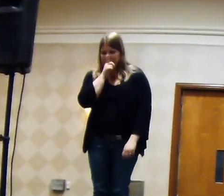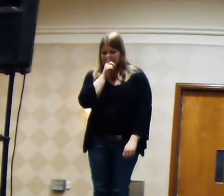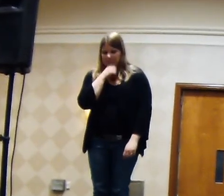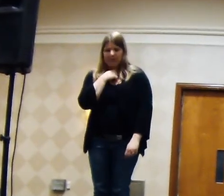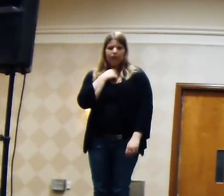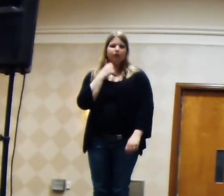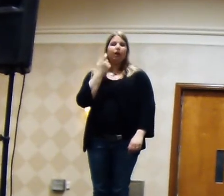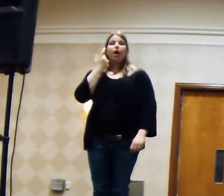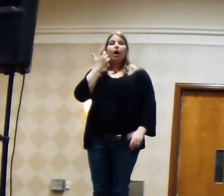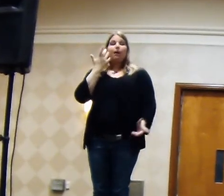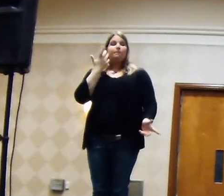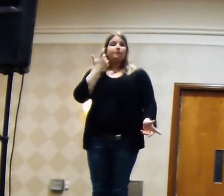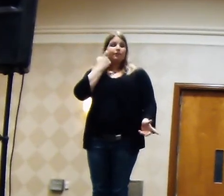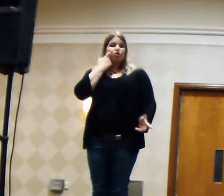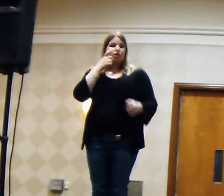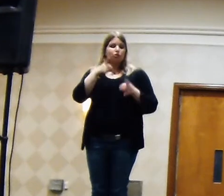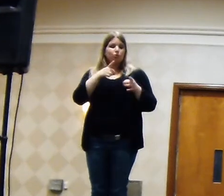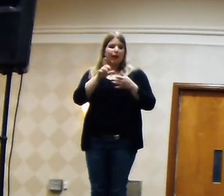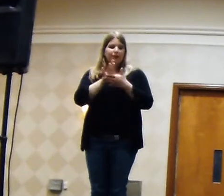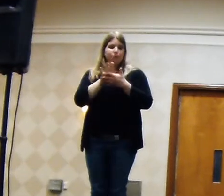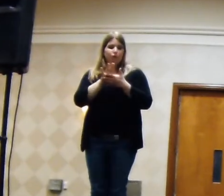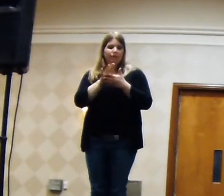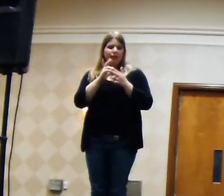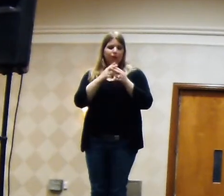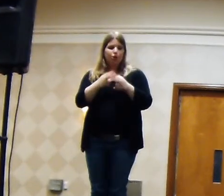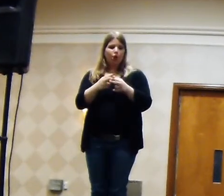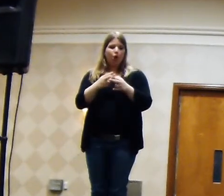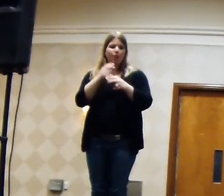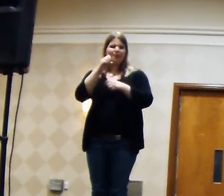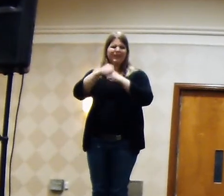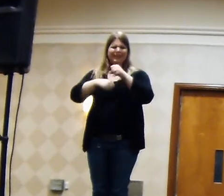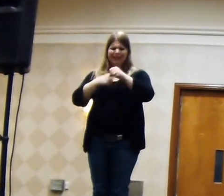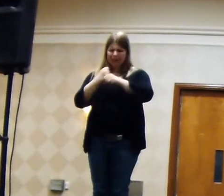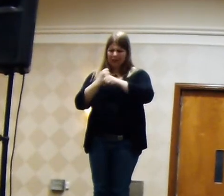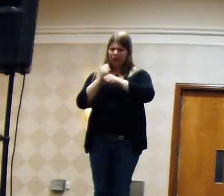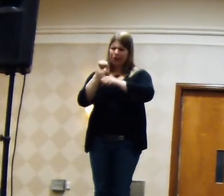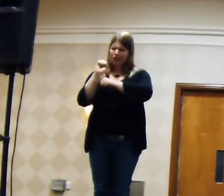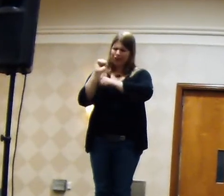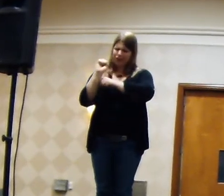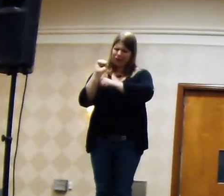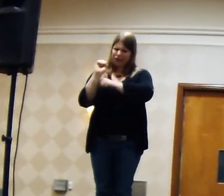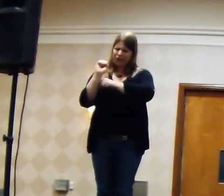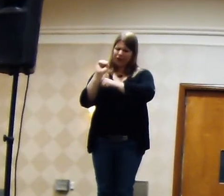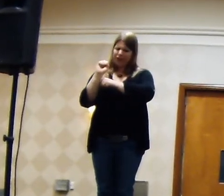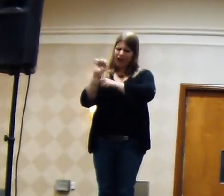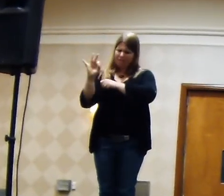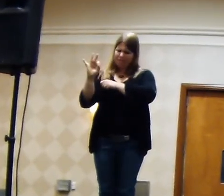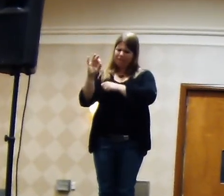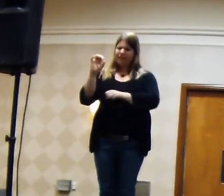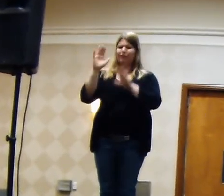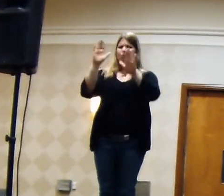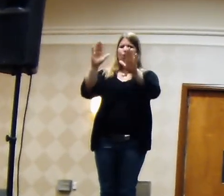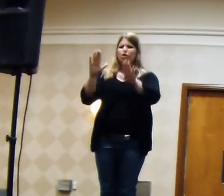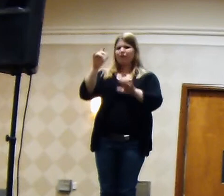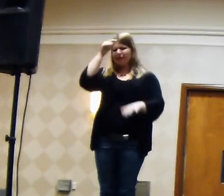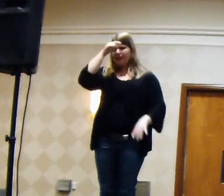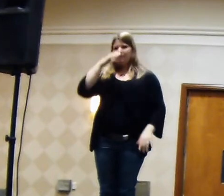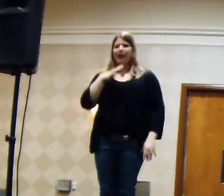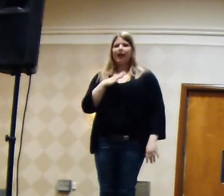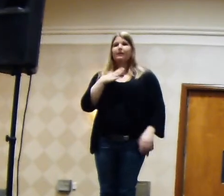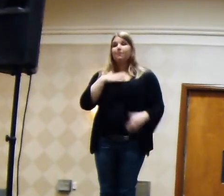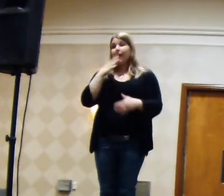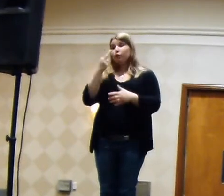just directed a movie called The Year of Spectacular Men. I'm in it along with my two daughters, Madeline and Zoe